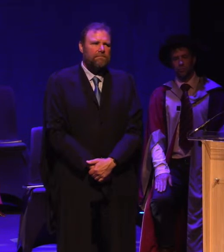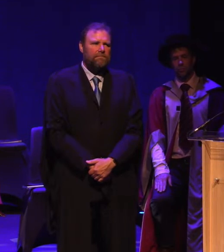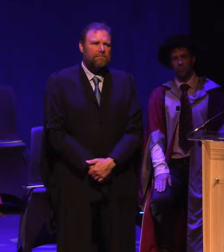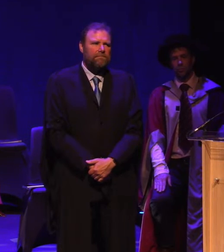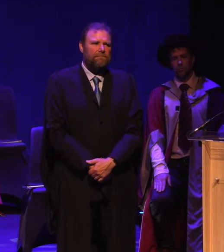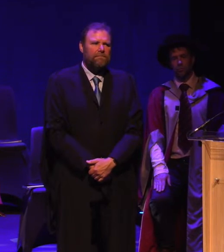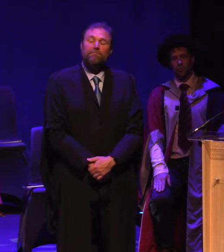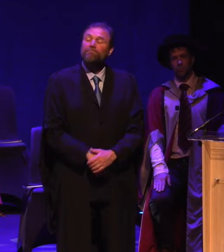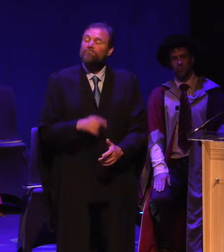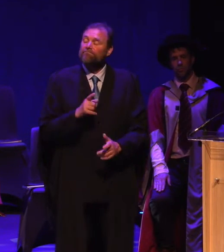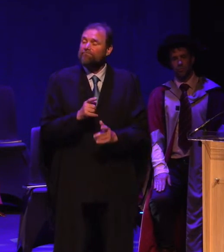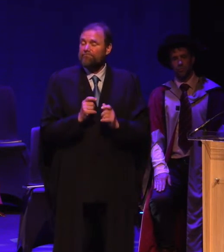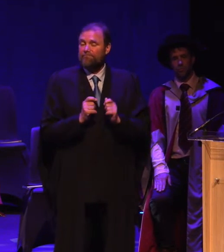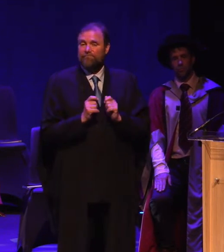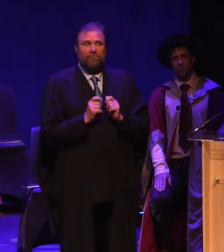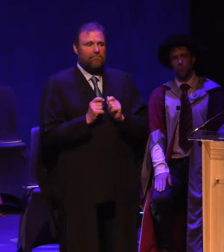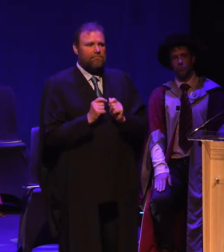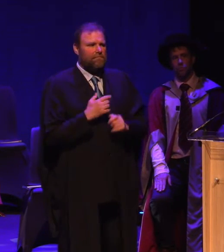And the award,